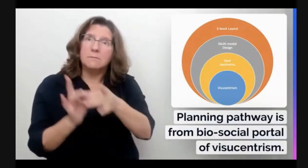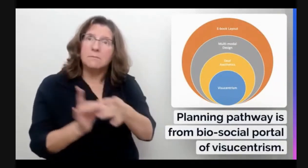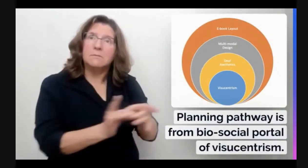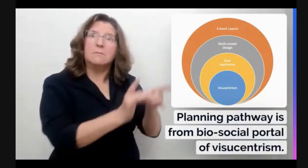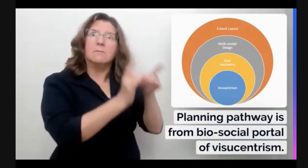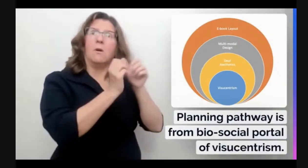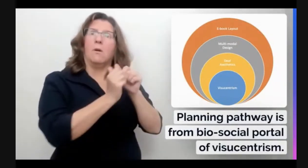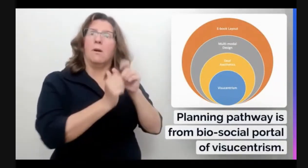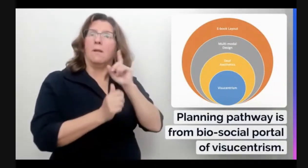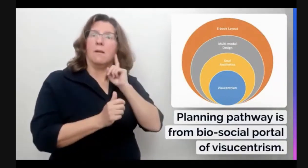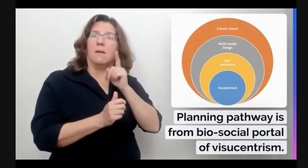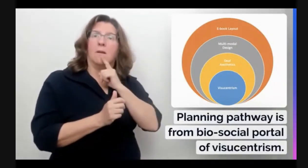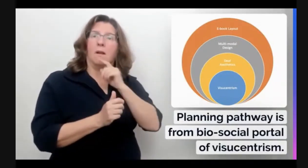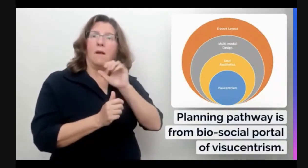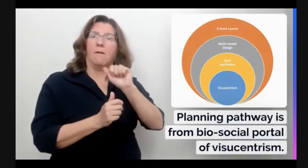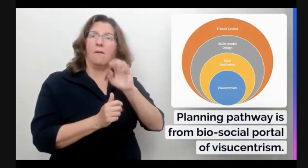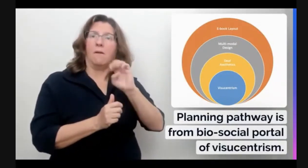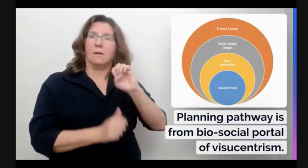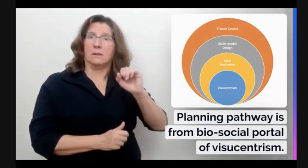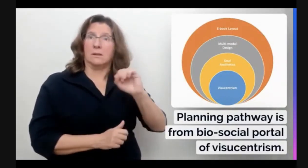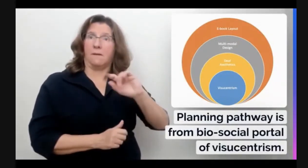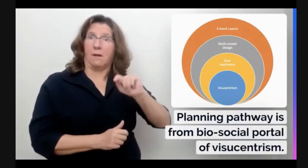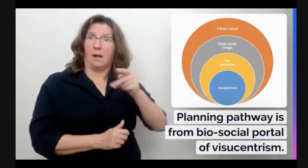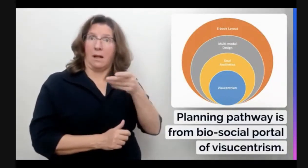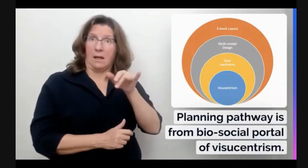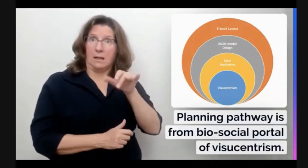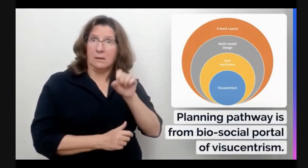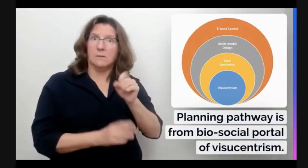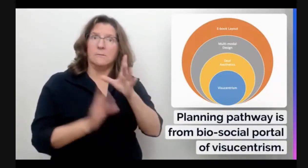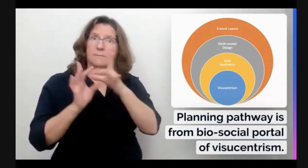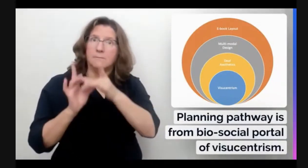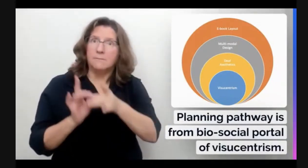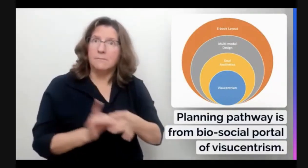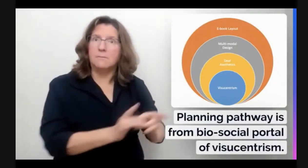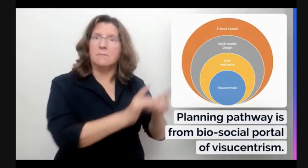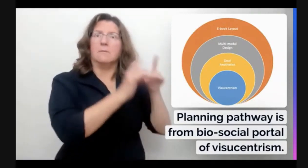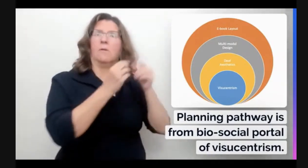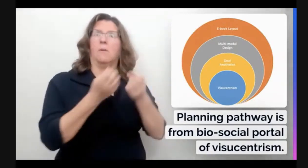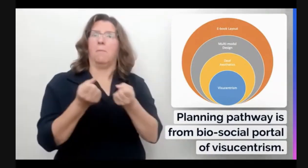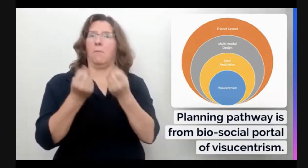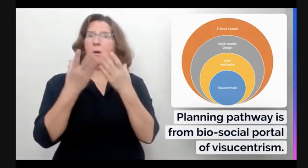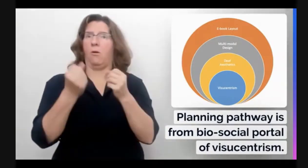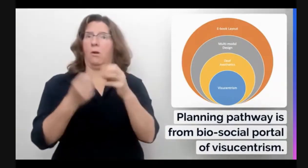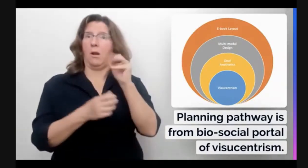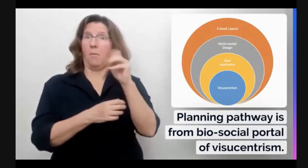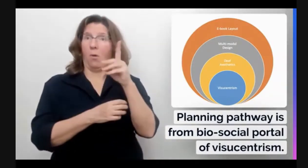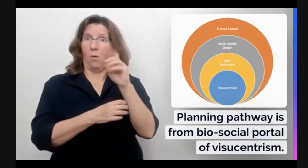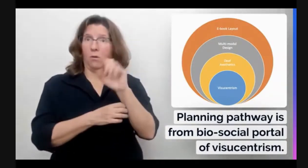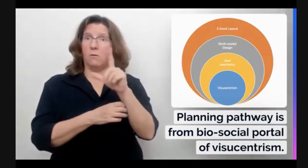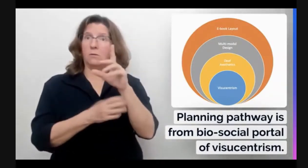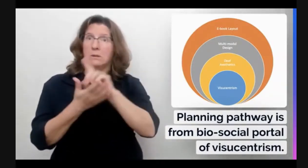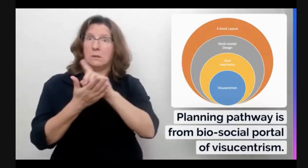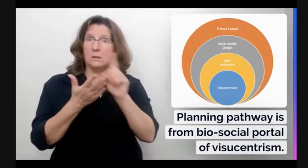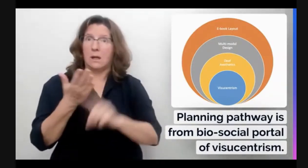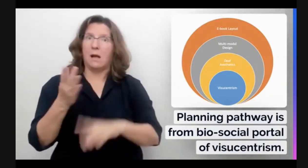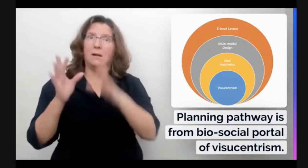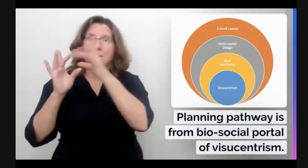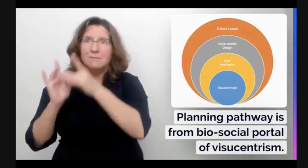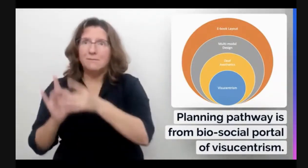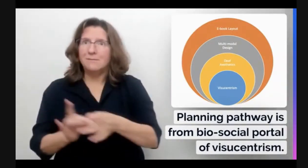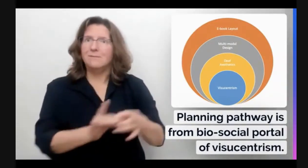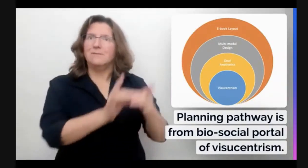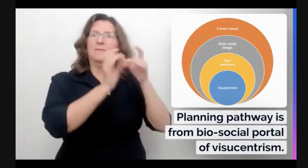At the heart of the design is visuocentric learning, incorporating our understanding of